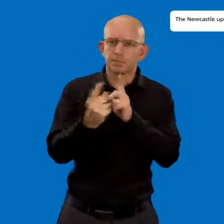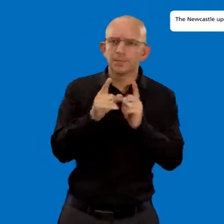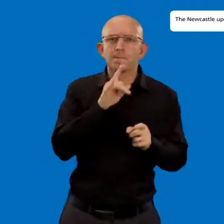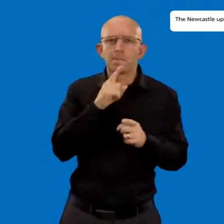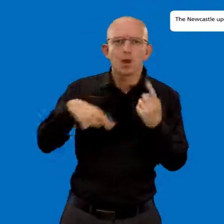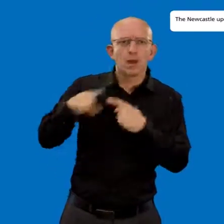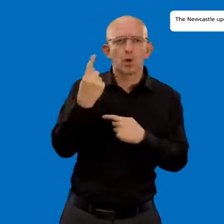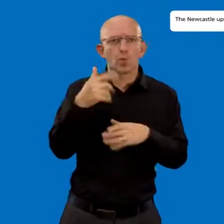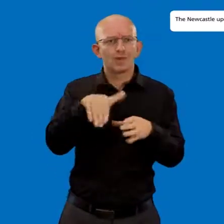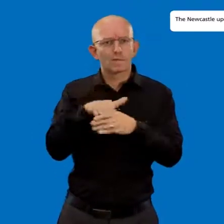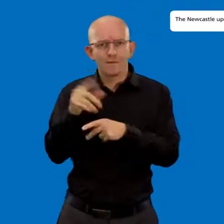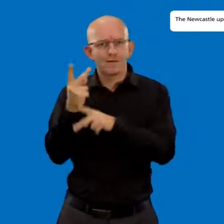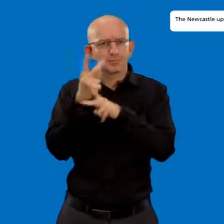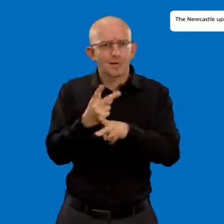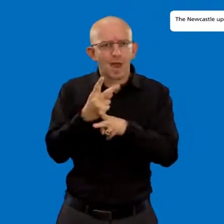concerned with your care.